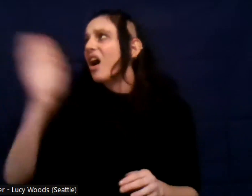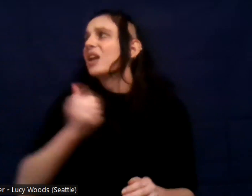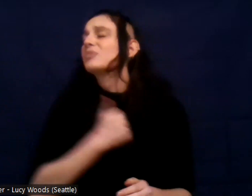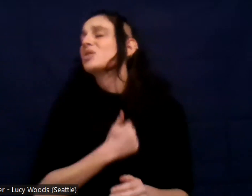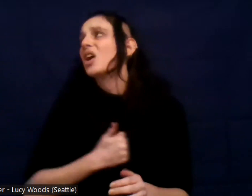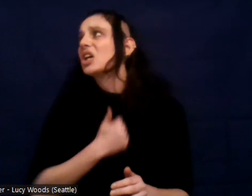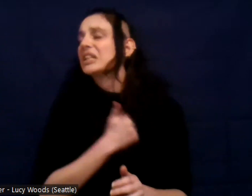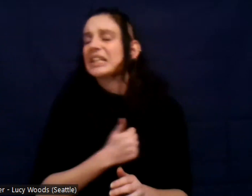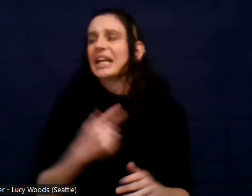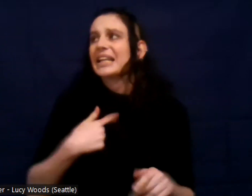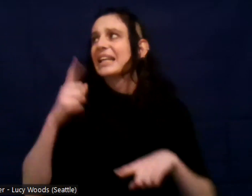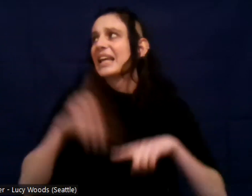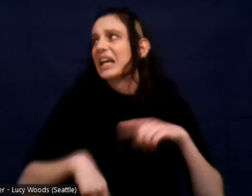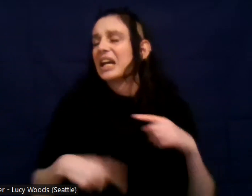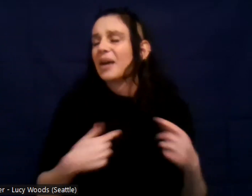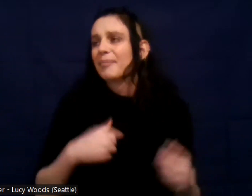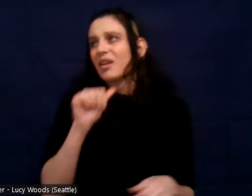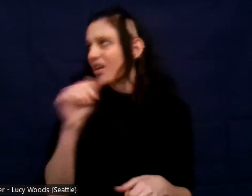I can't.